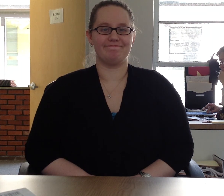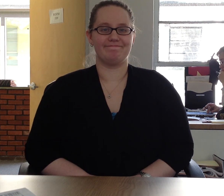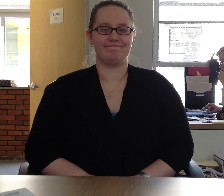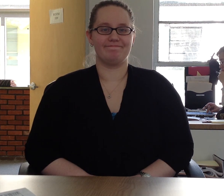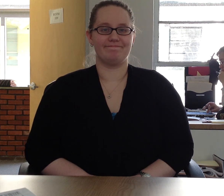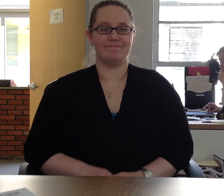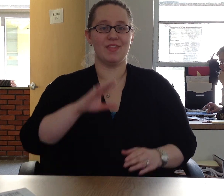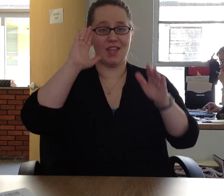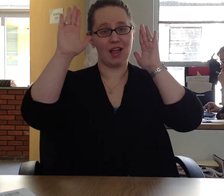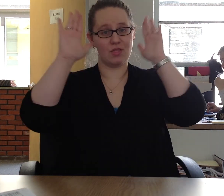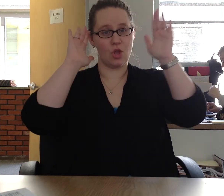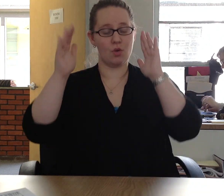Lesson 6,